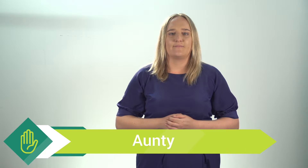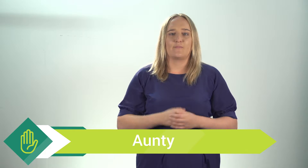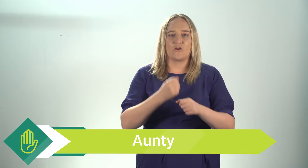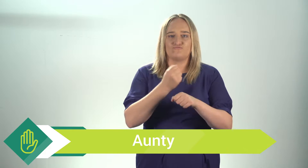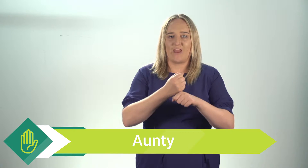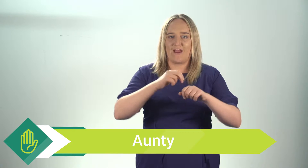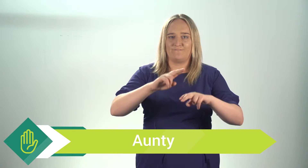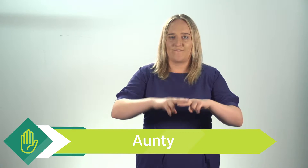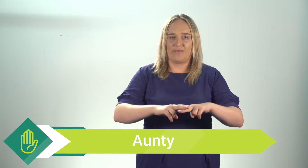Auntie.